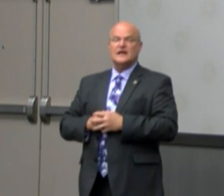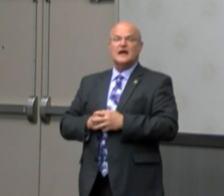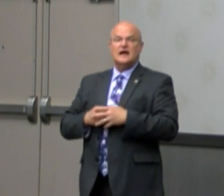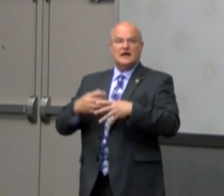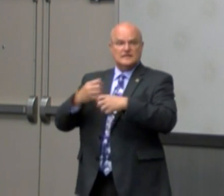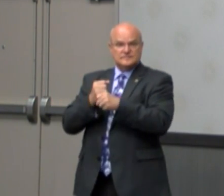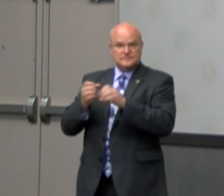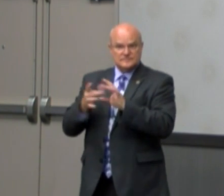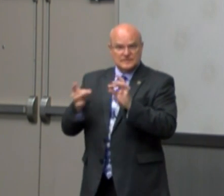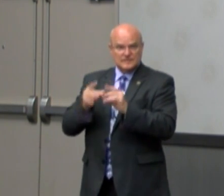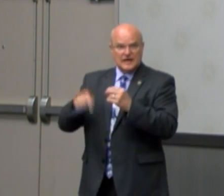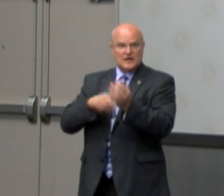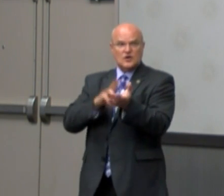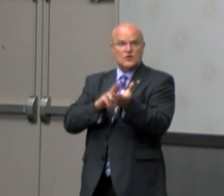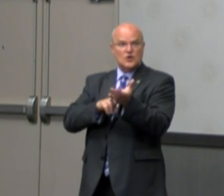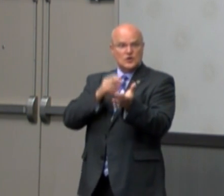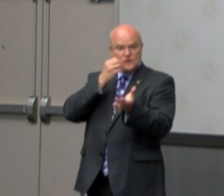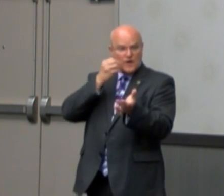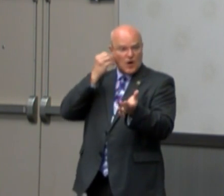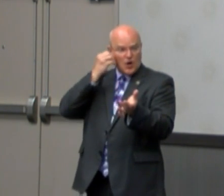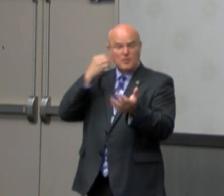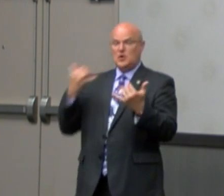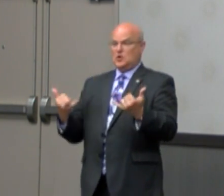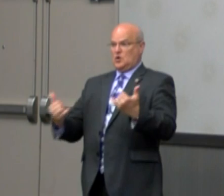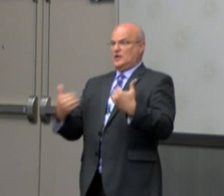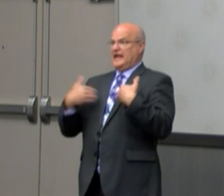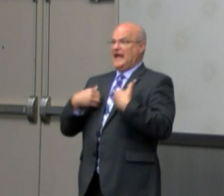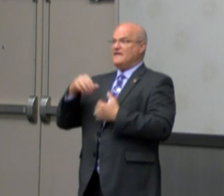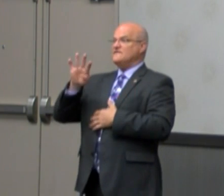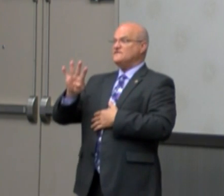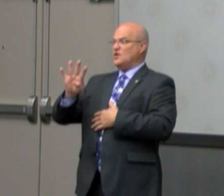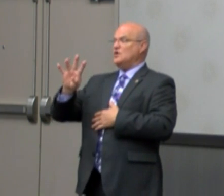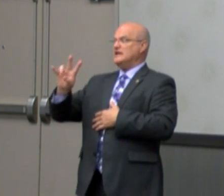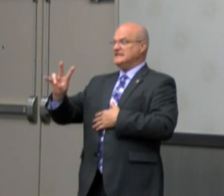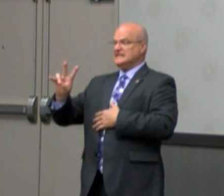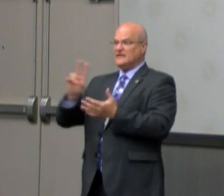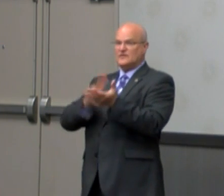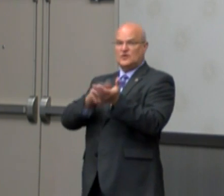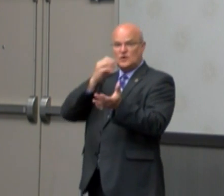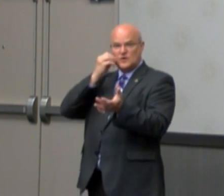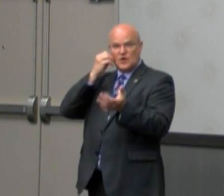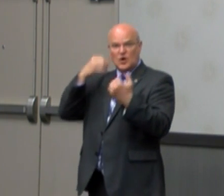Update on our nursing homes. We have 47 nursing homes.